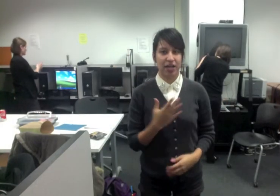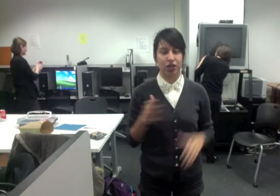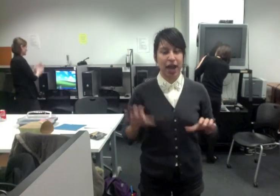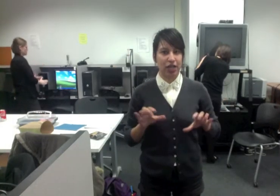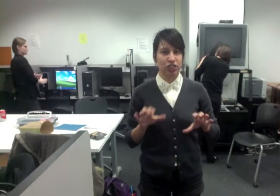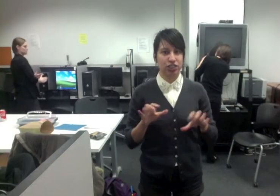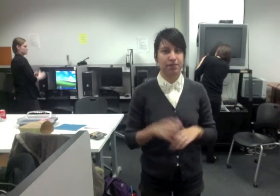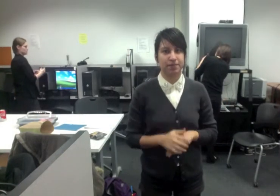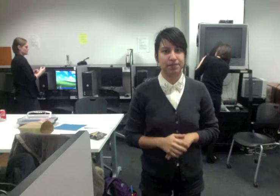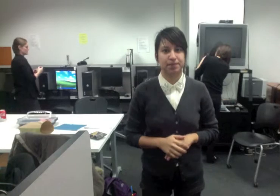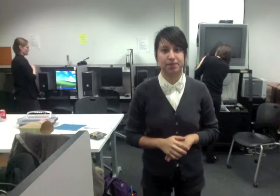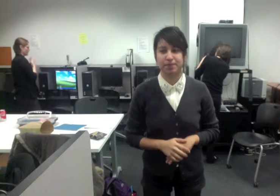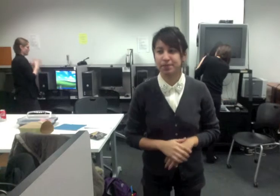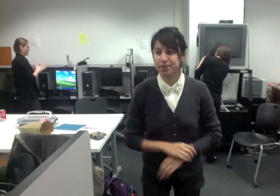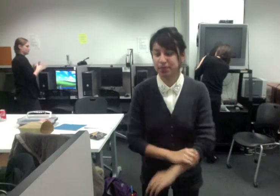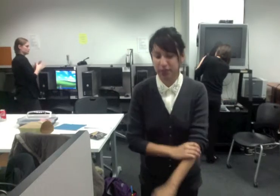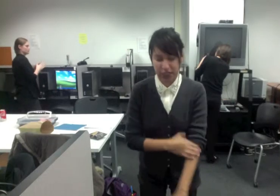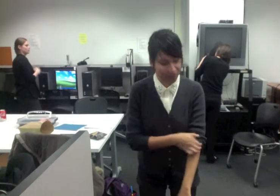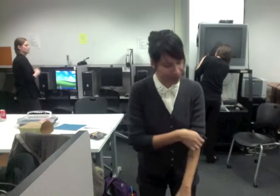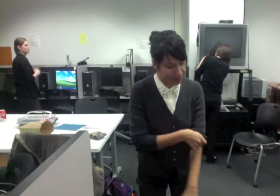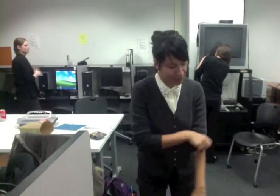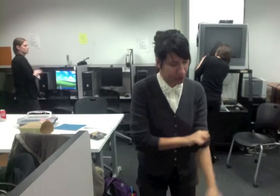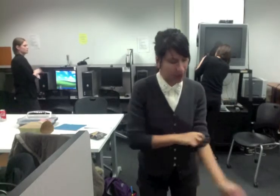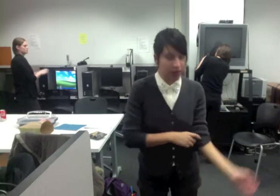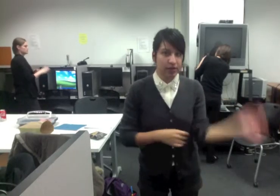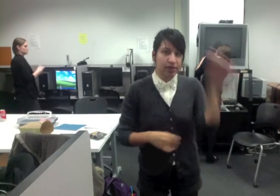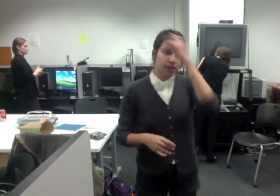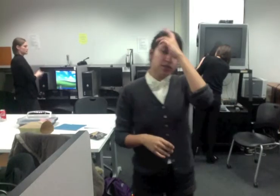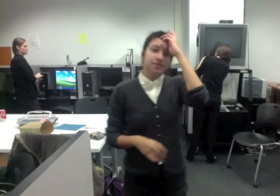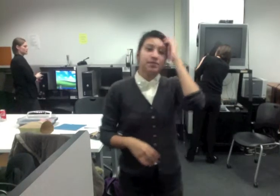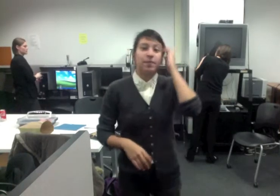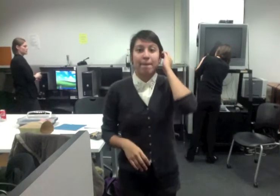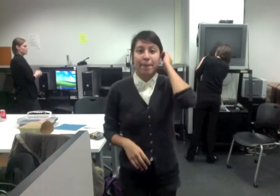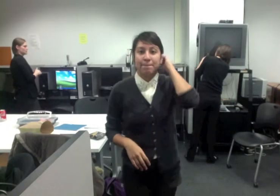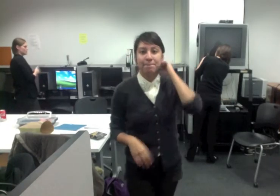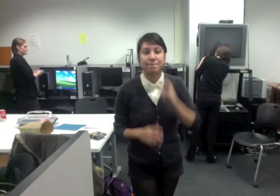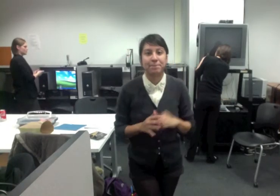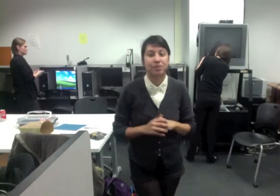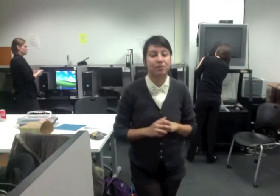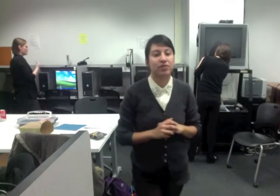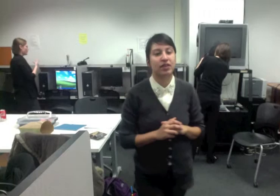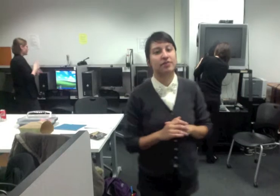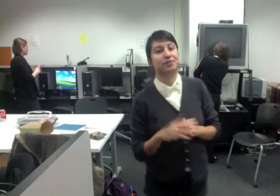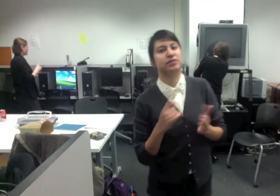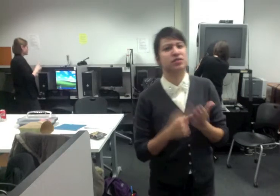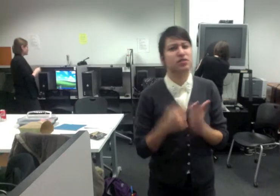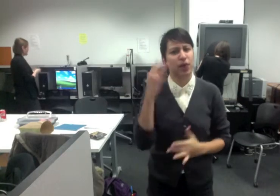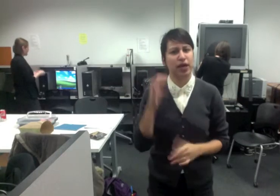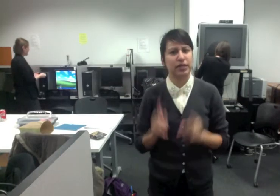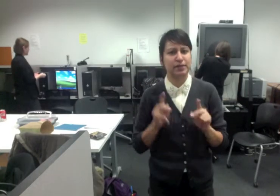about sort of a business model and how to get people to buy things, why people should buy things, what successful companies and leaders